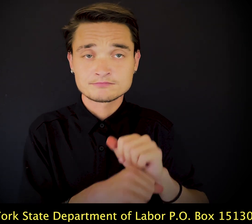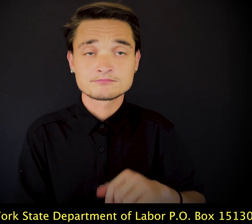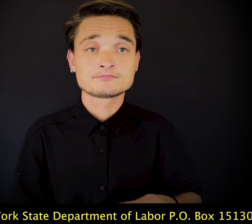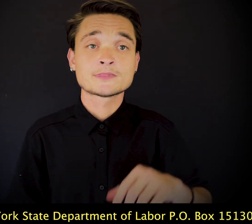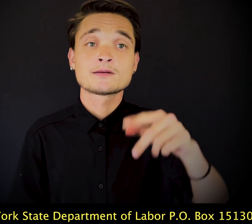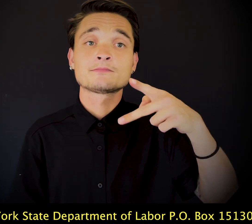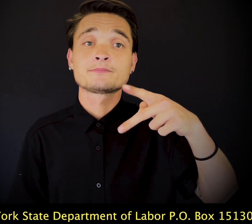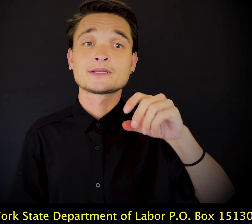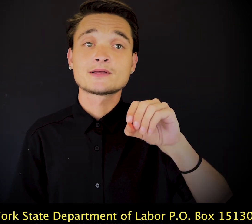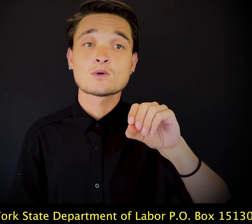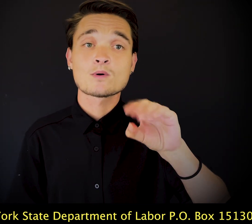5130.